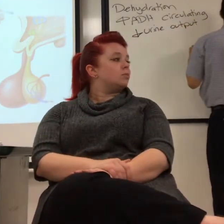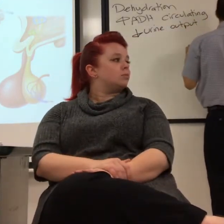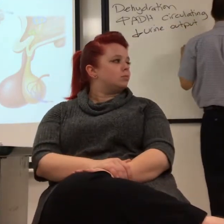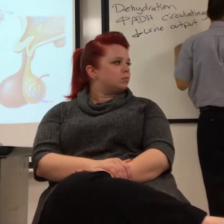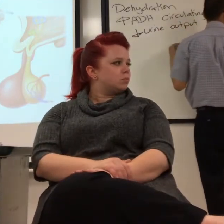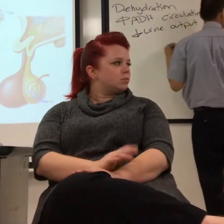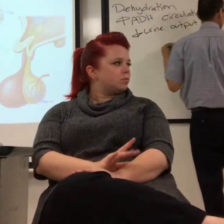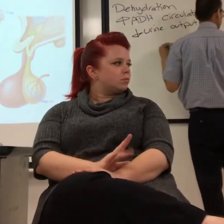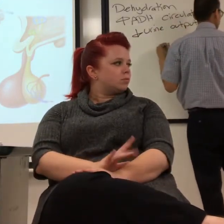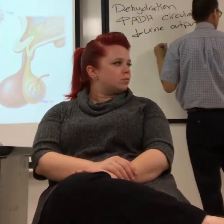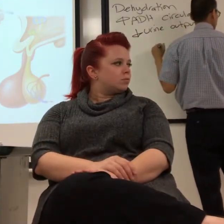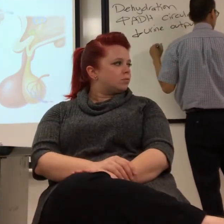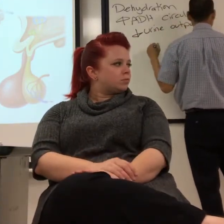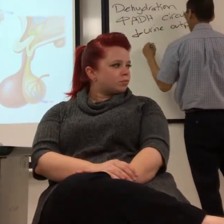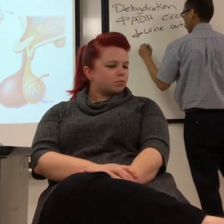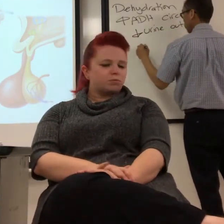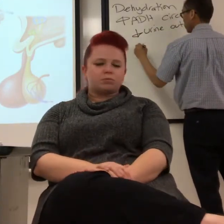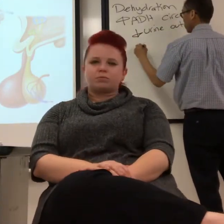Decrease urine output,